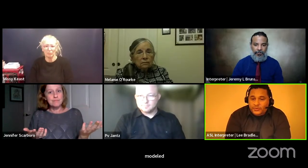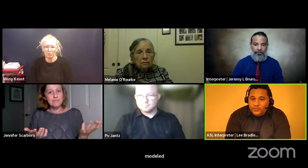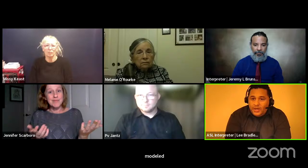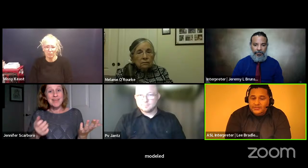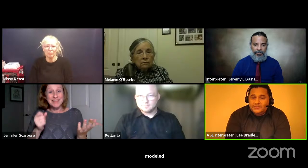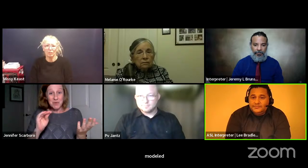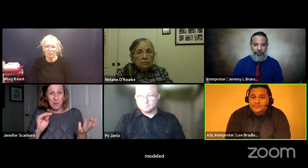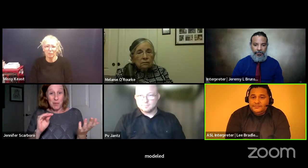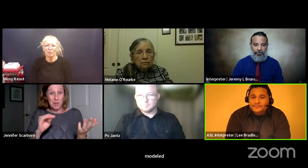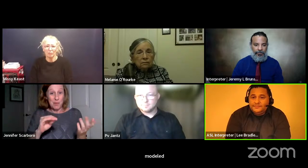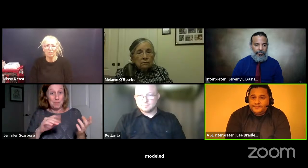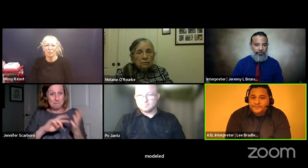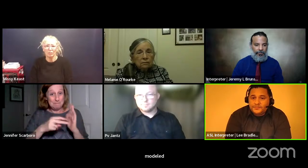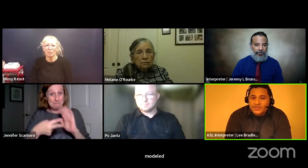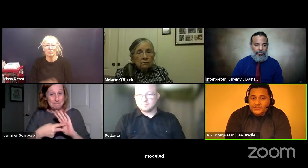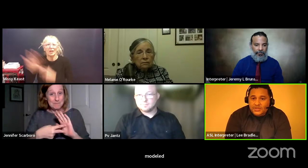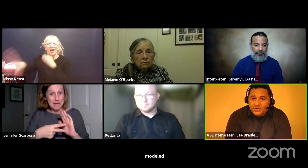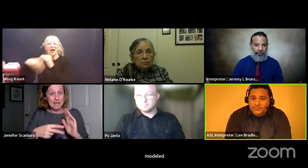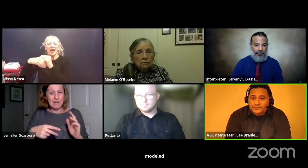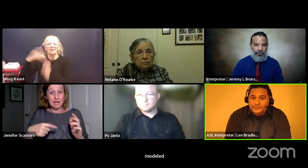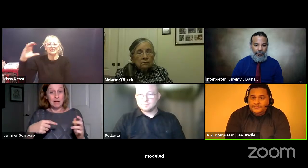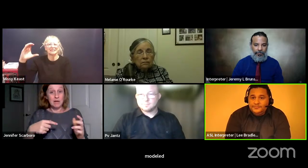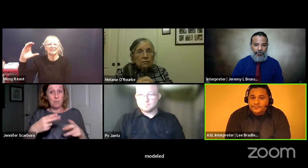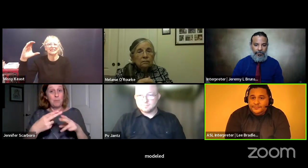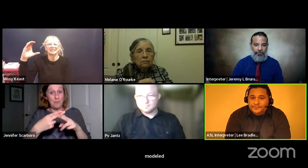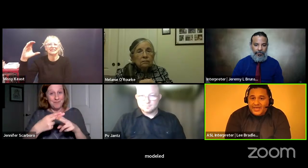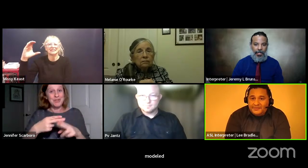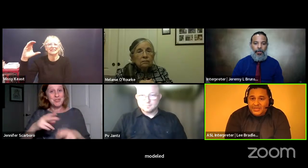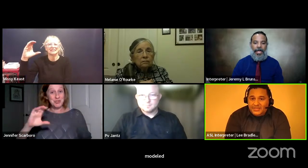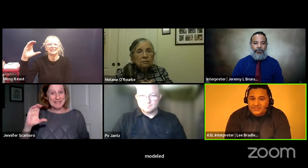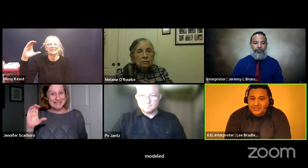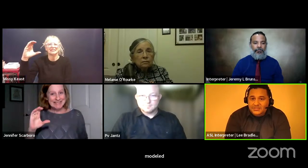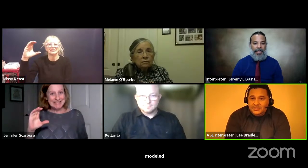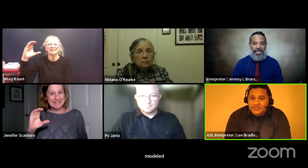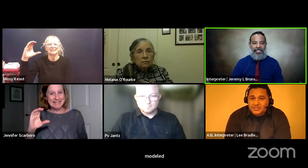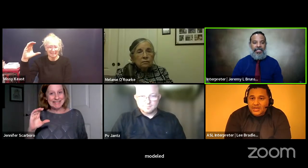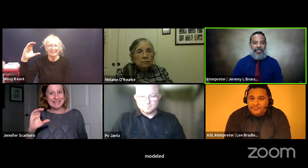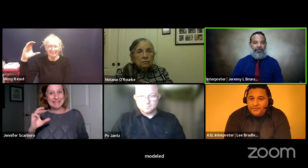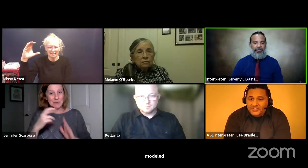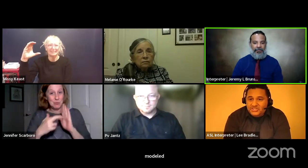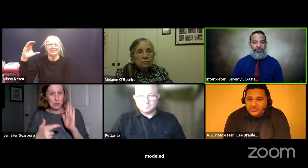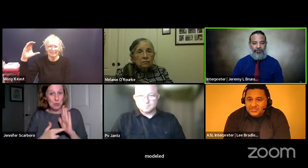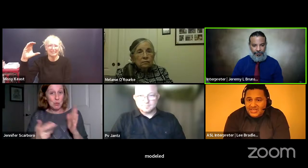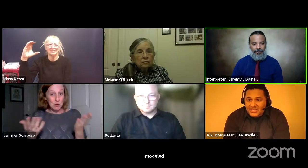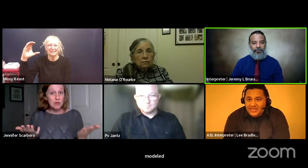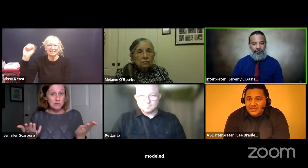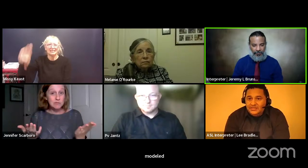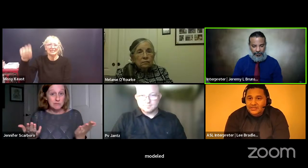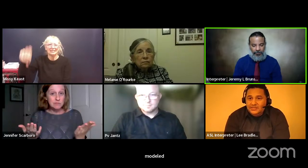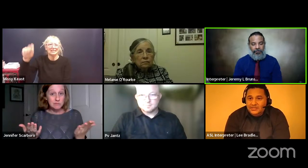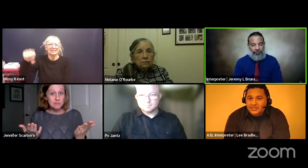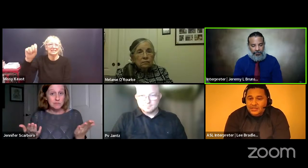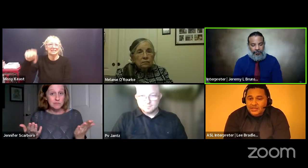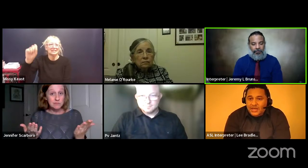That's what we want. So that means Add a C a then. provisional C